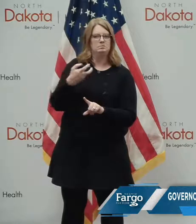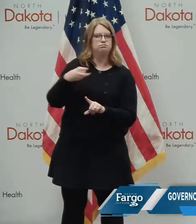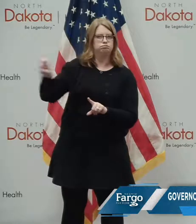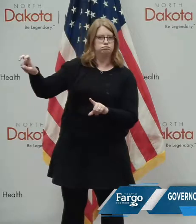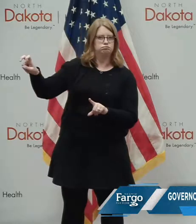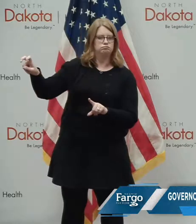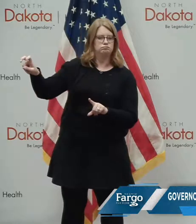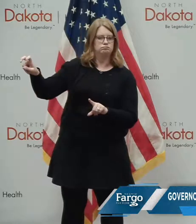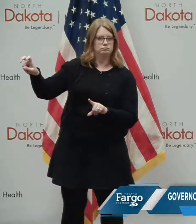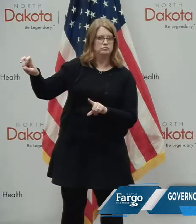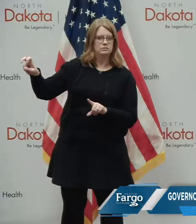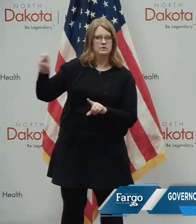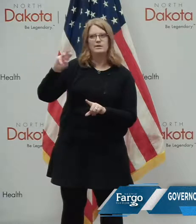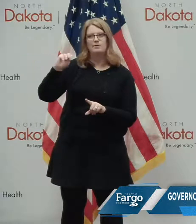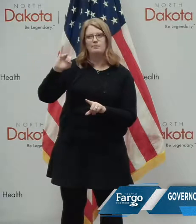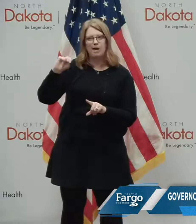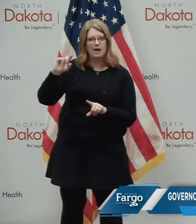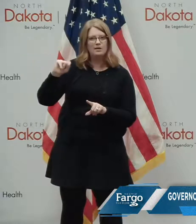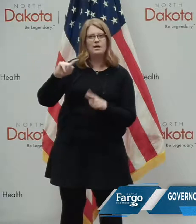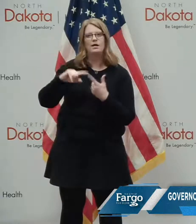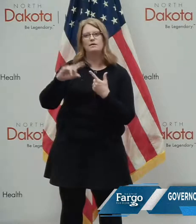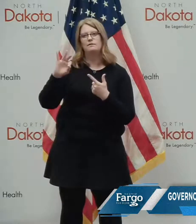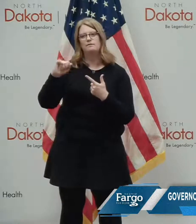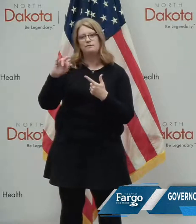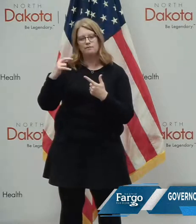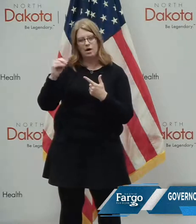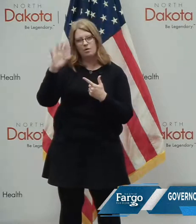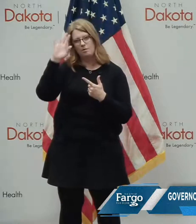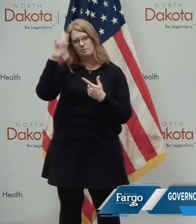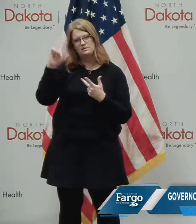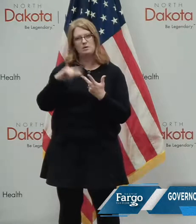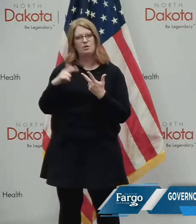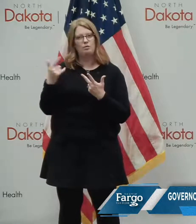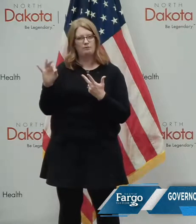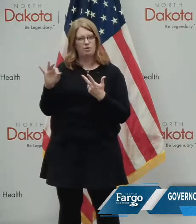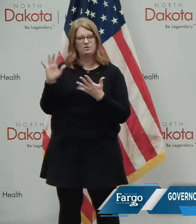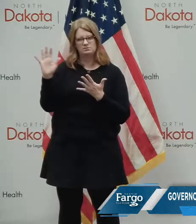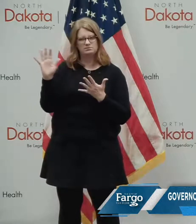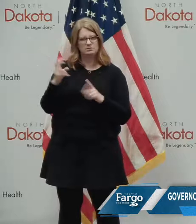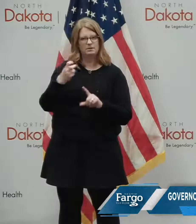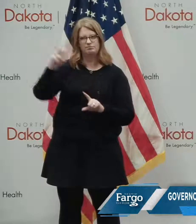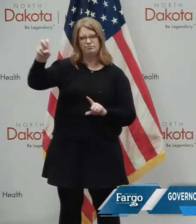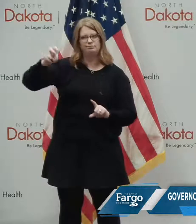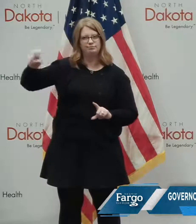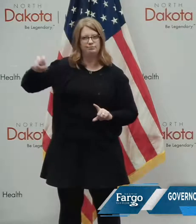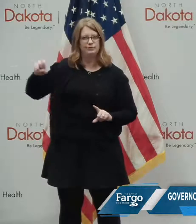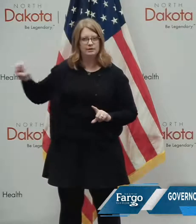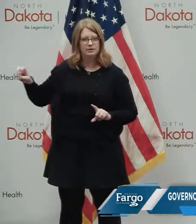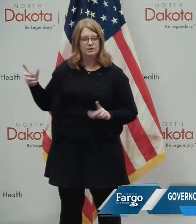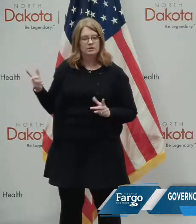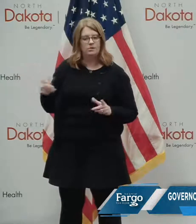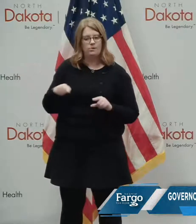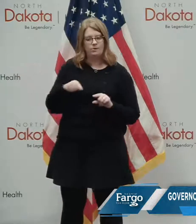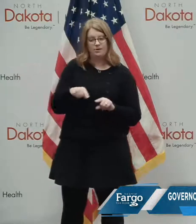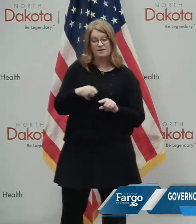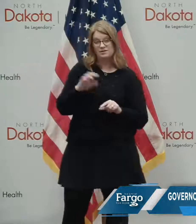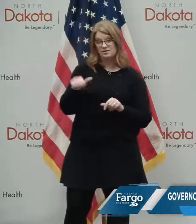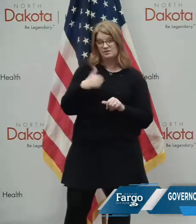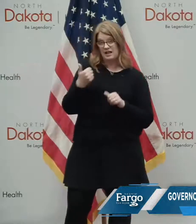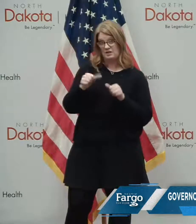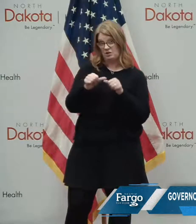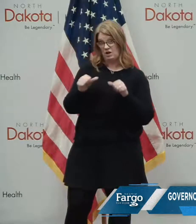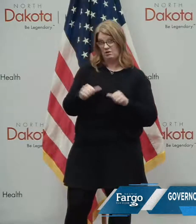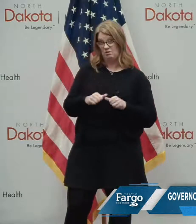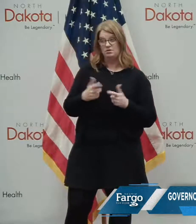a Minot, a Fargo, a Bismarck, or Grand Forks. That leaves a lot of capacity in those other areas. It's